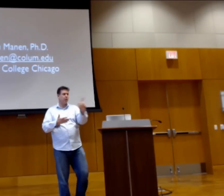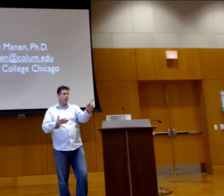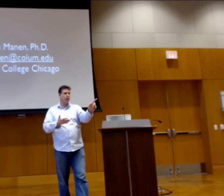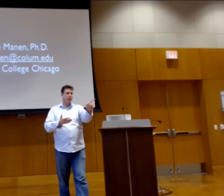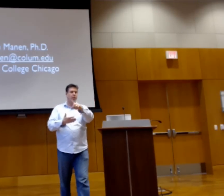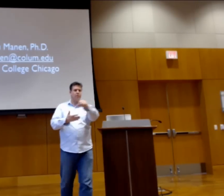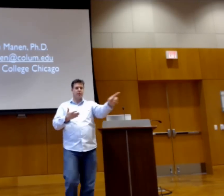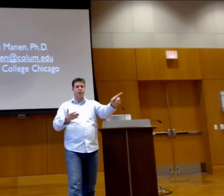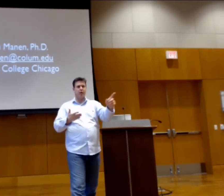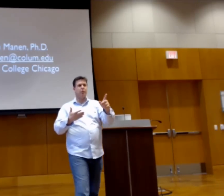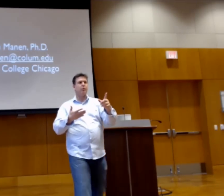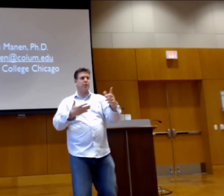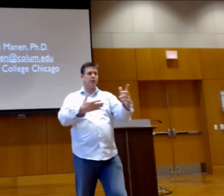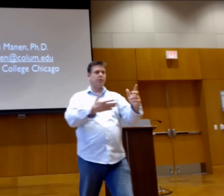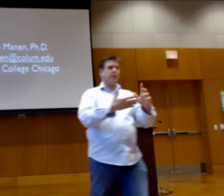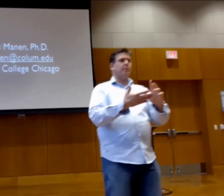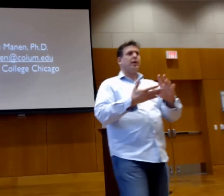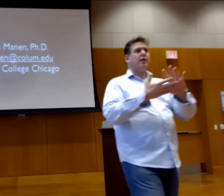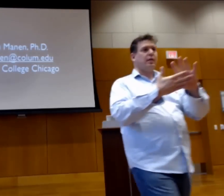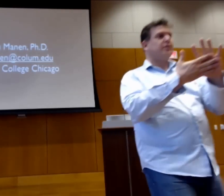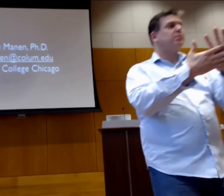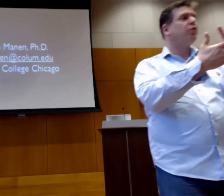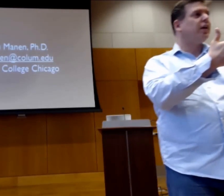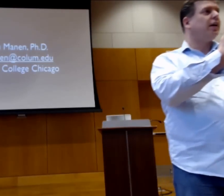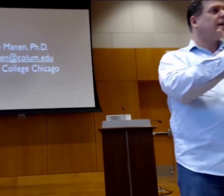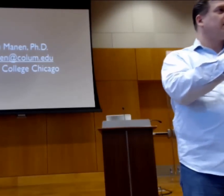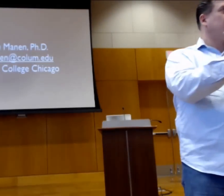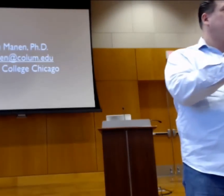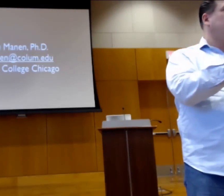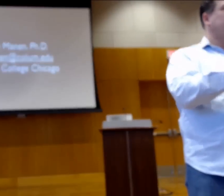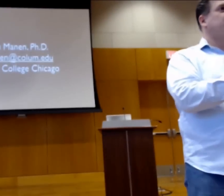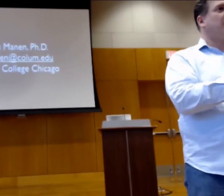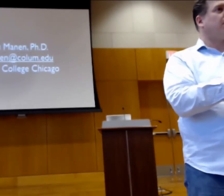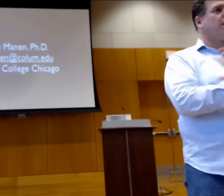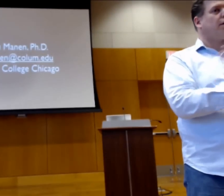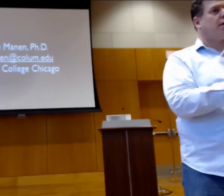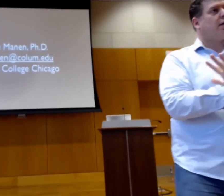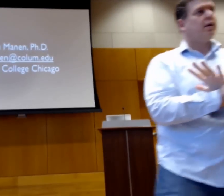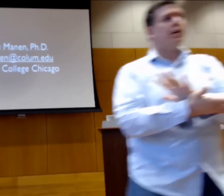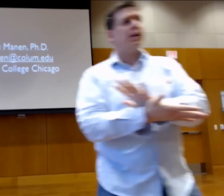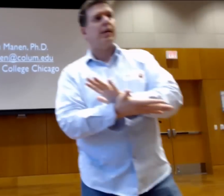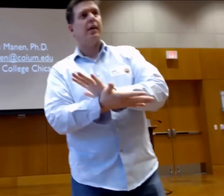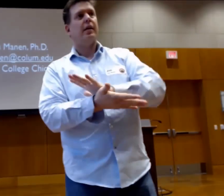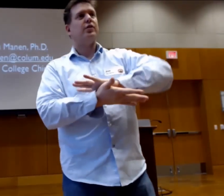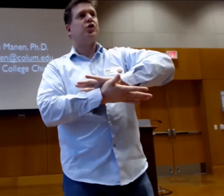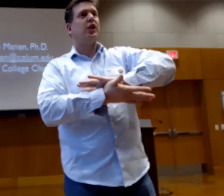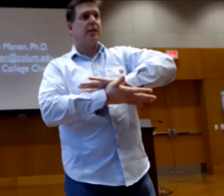So those of you, I'll do it a little closer. This is movie. This is paper. And this is cheese.